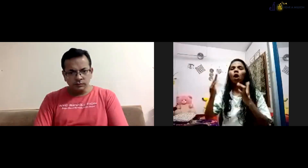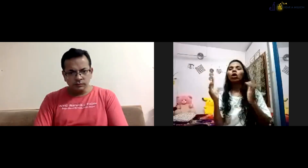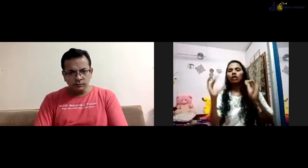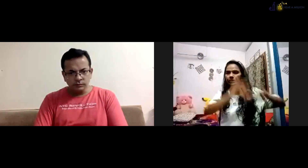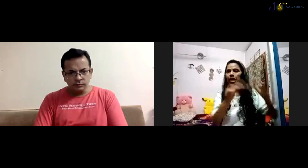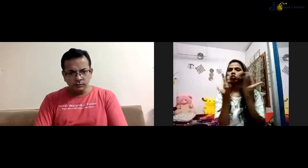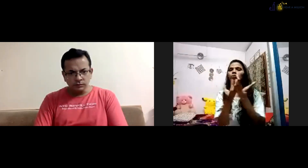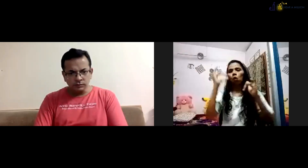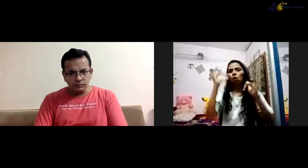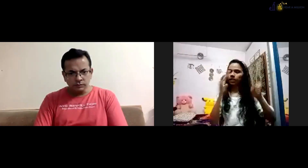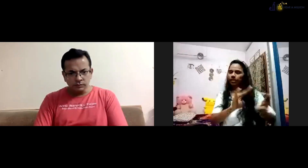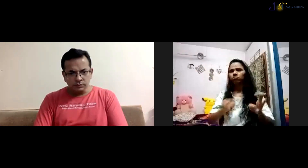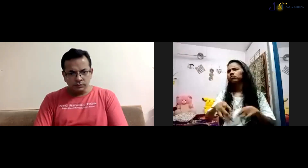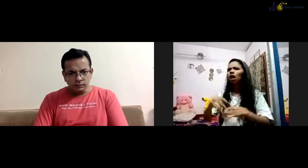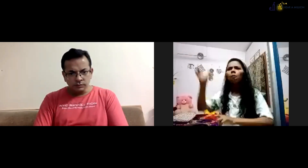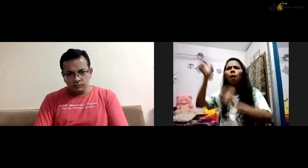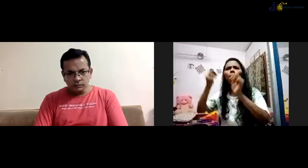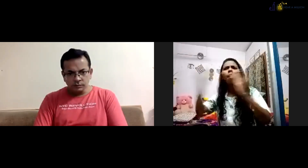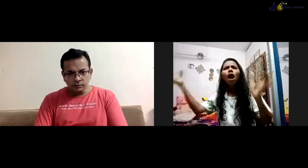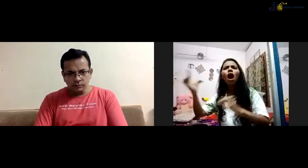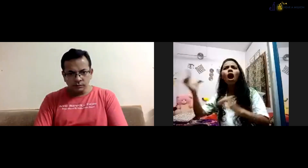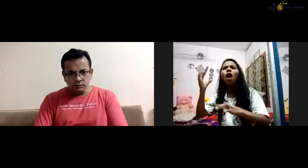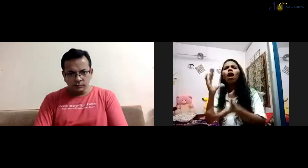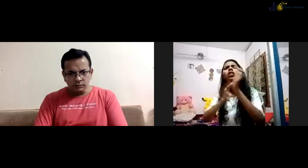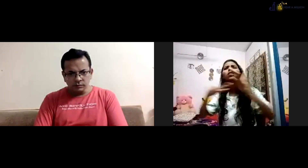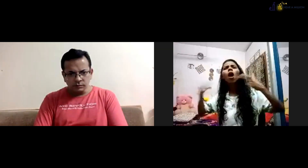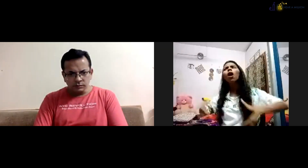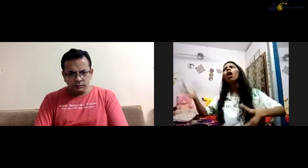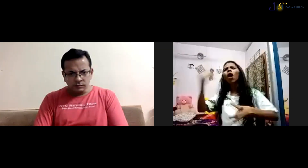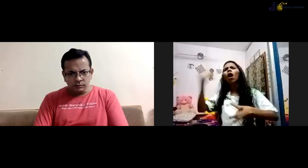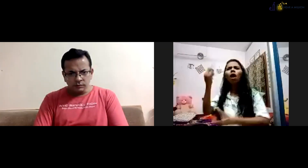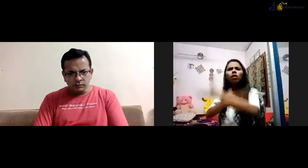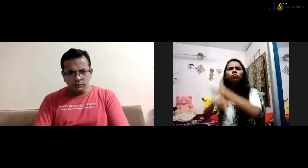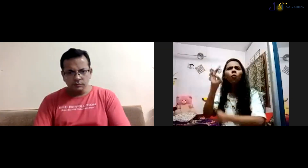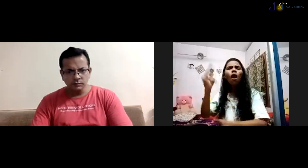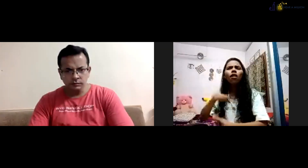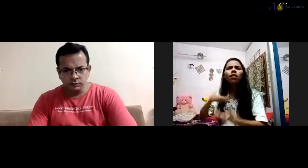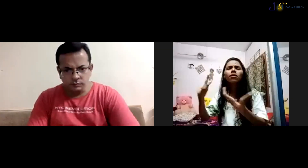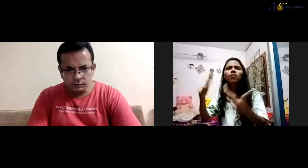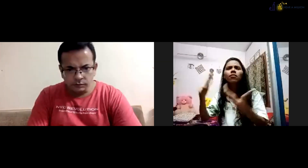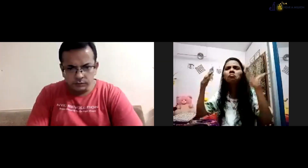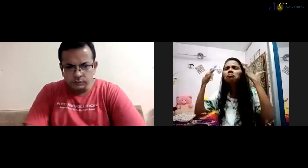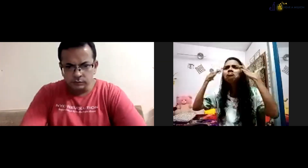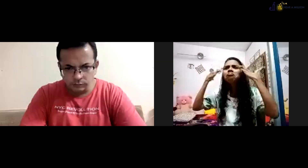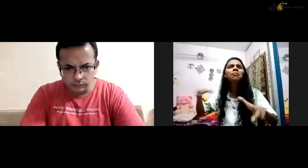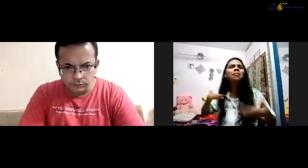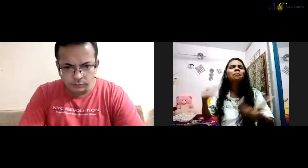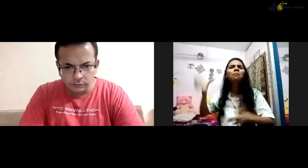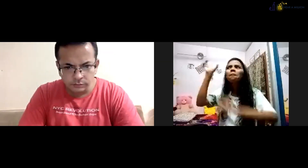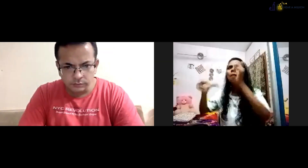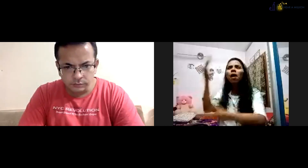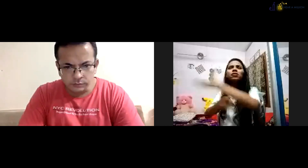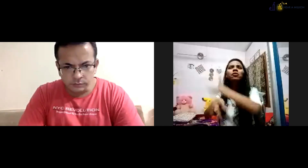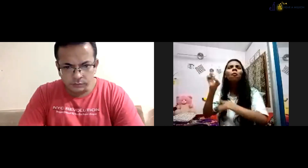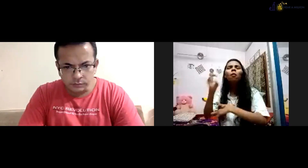people are the not having the disability, but I am having the disability. But I was